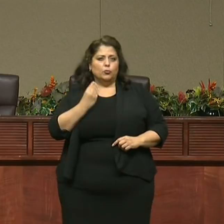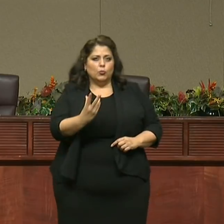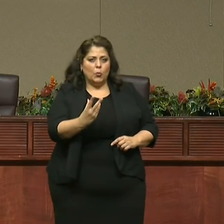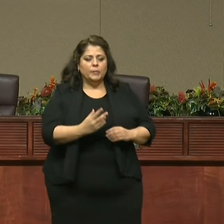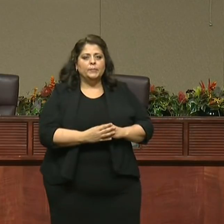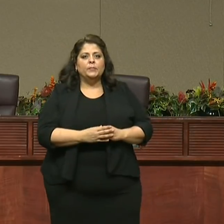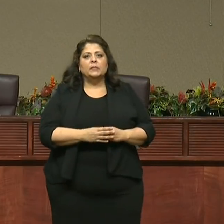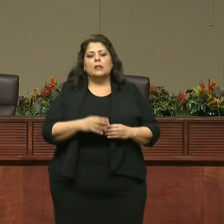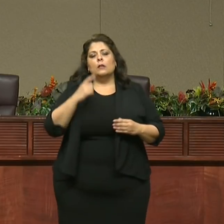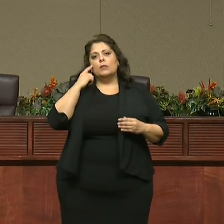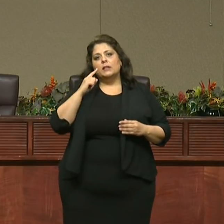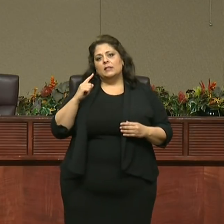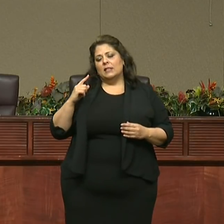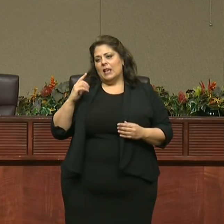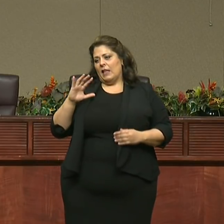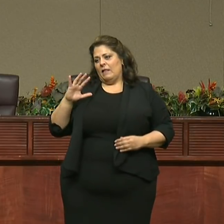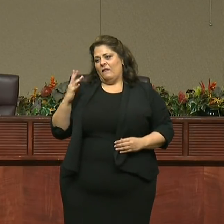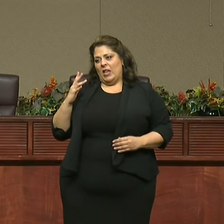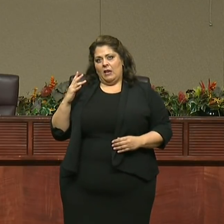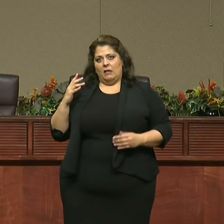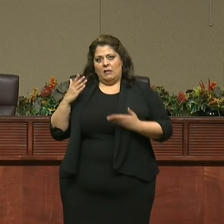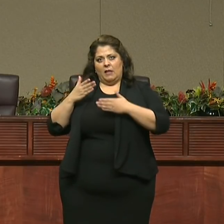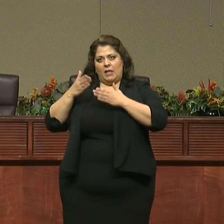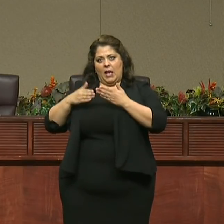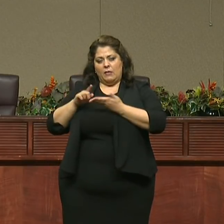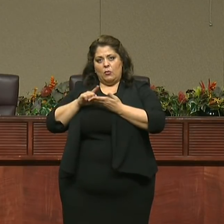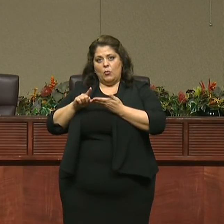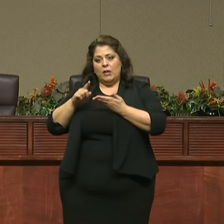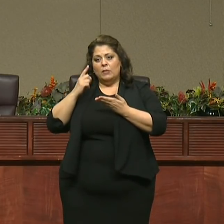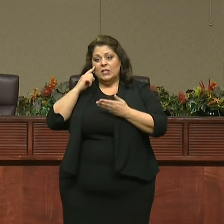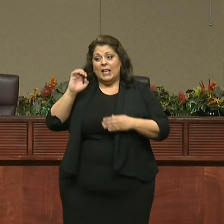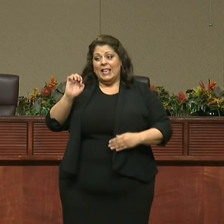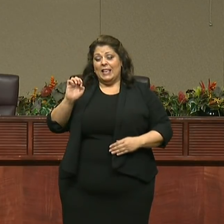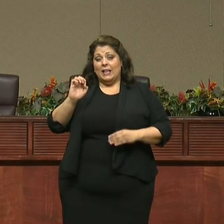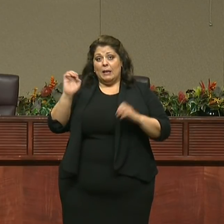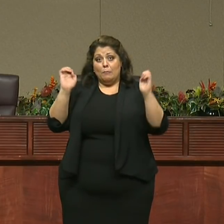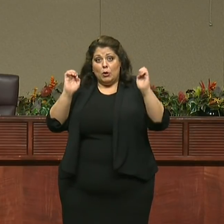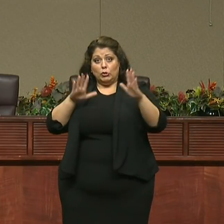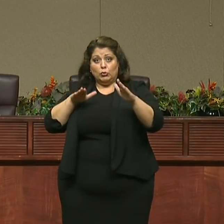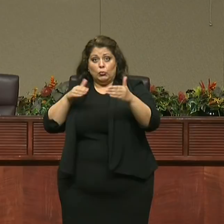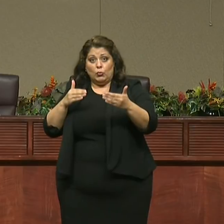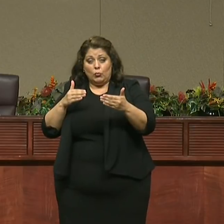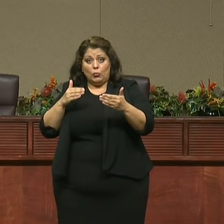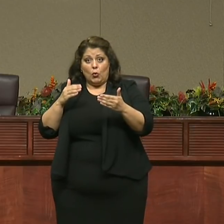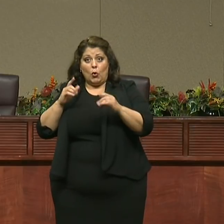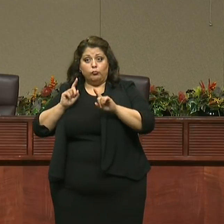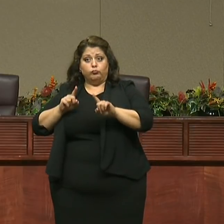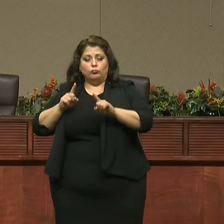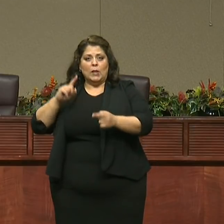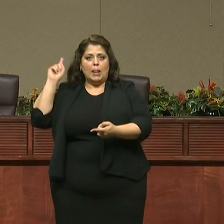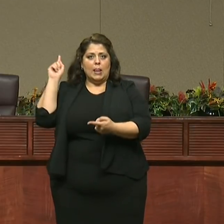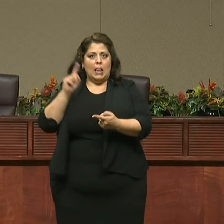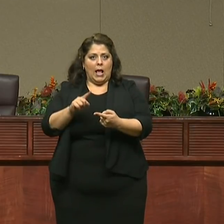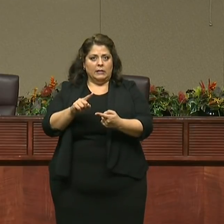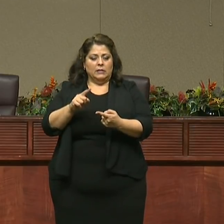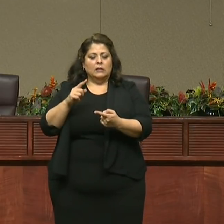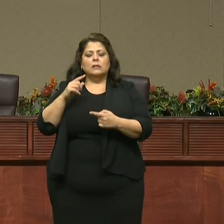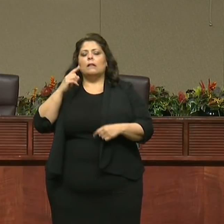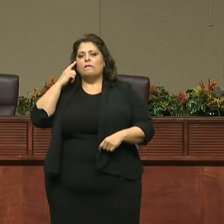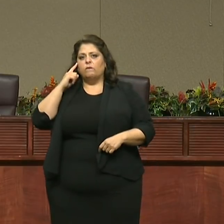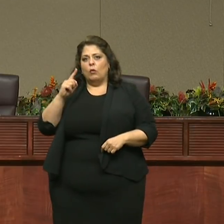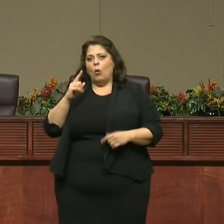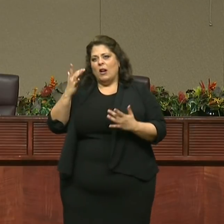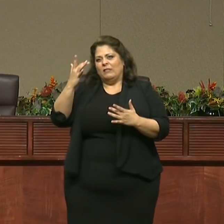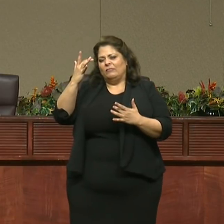the 5th, we saw a decrease in ER visit for syndromic, influenza-like illness,